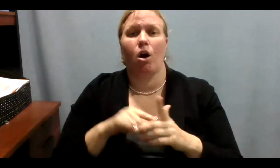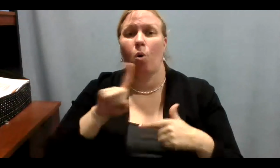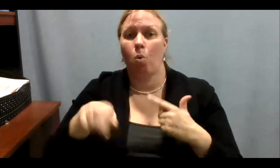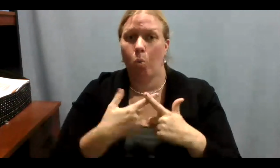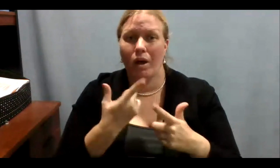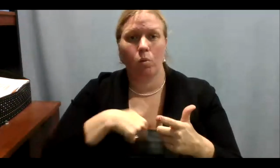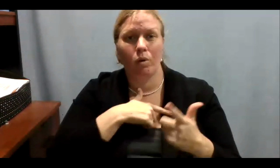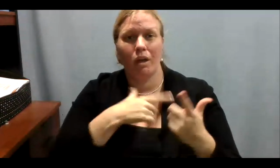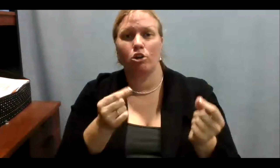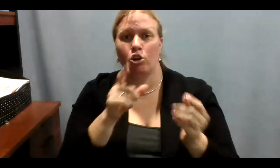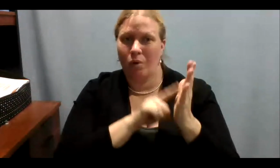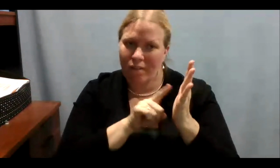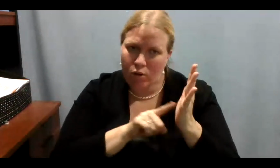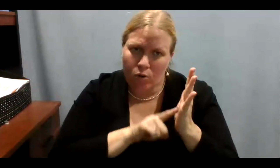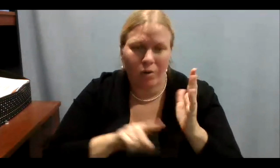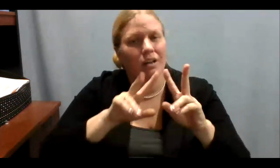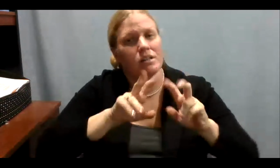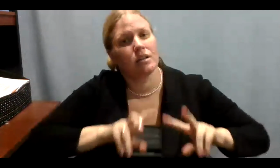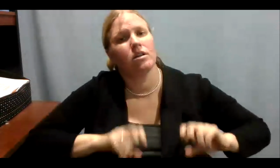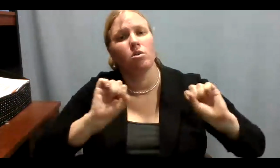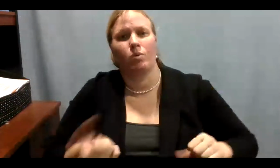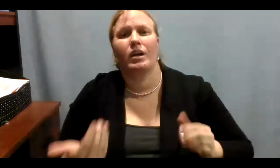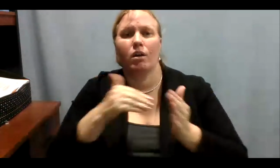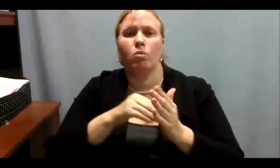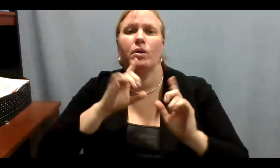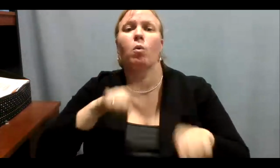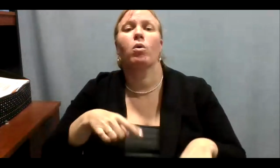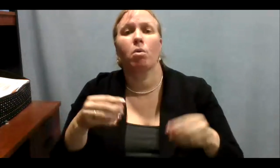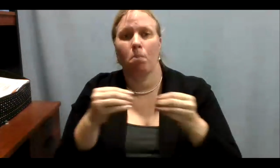assessment, we will be able to reorder vaccines.